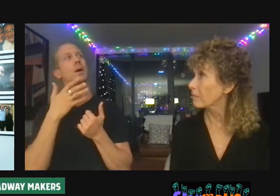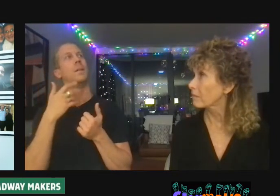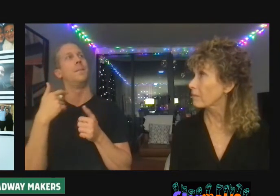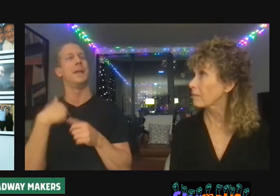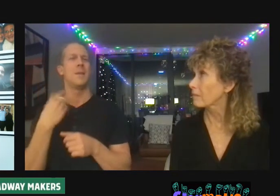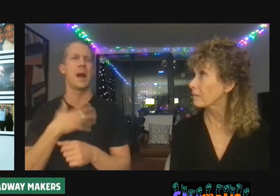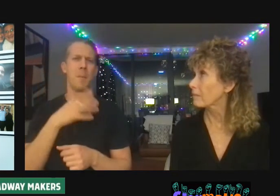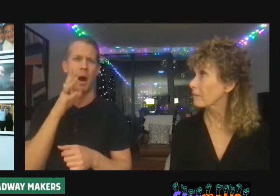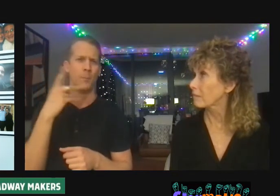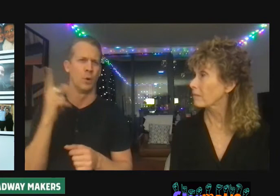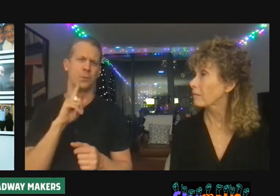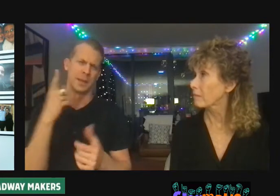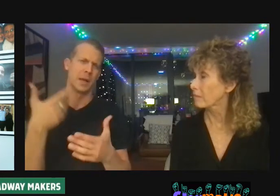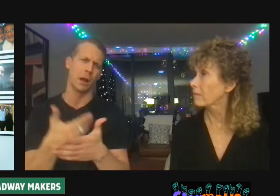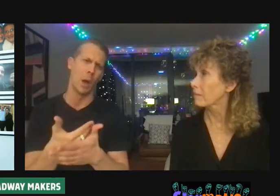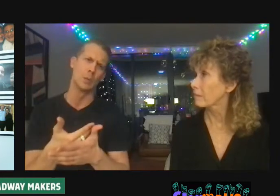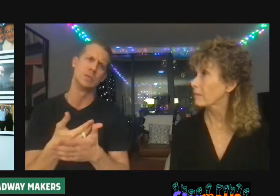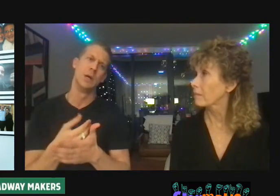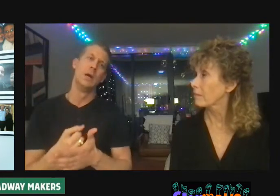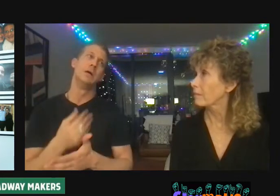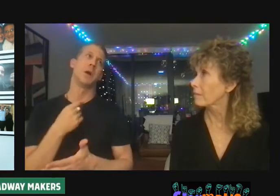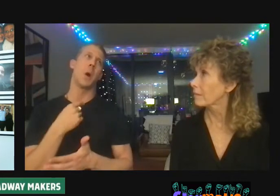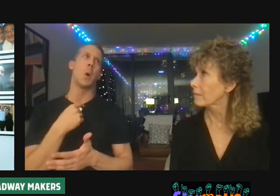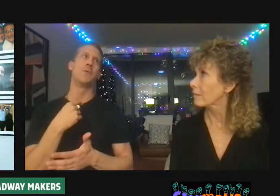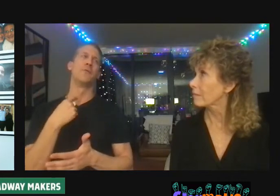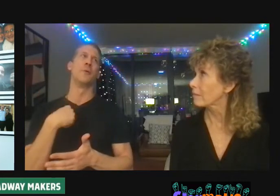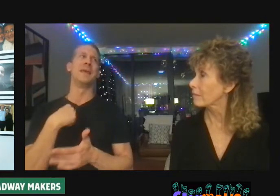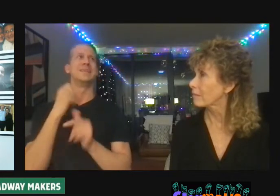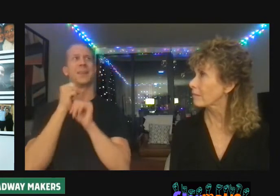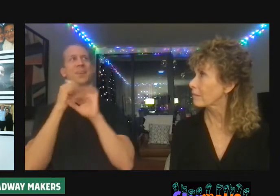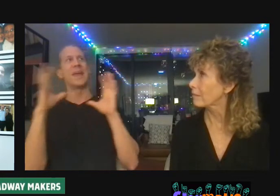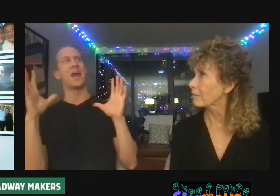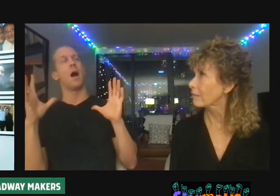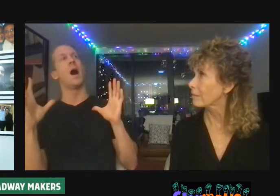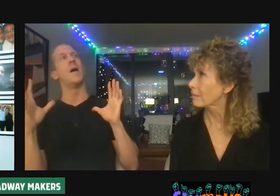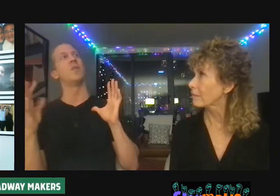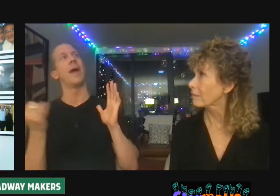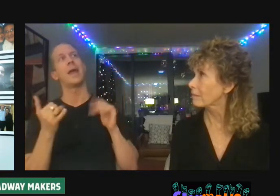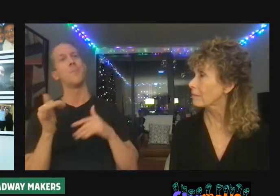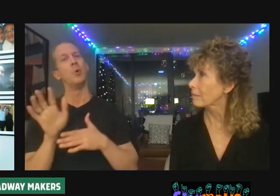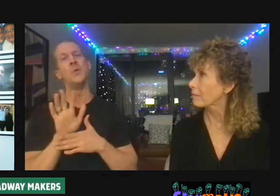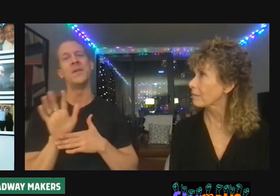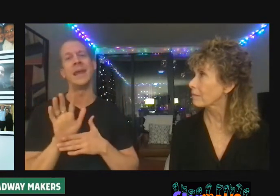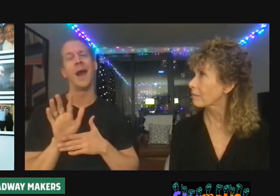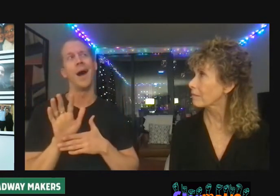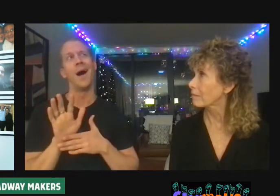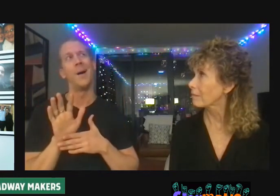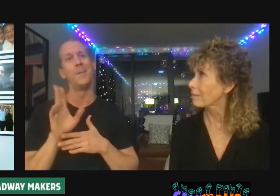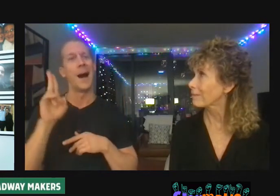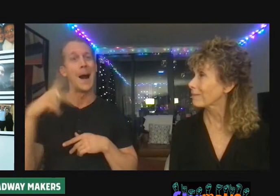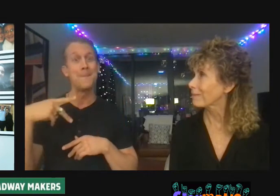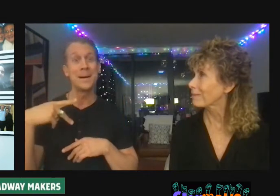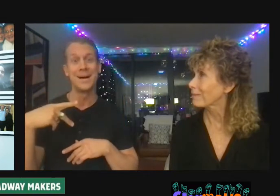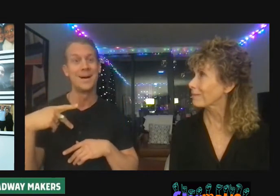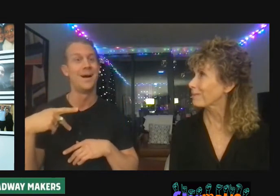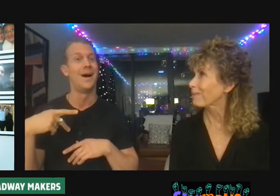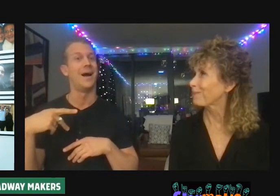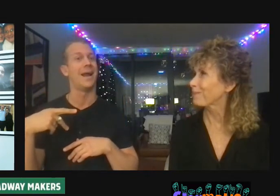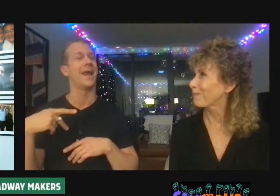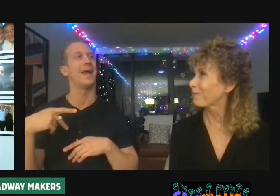know, me and my mom, we're really close. So for me to think of like a movie,